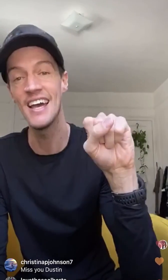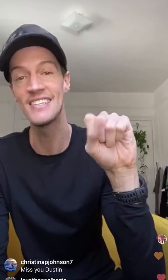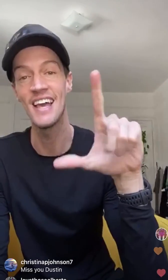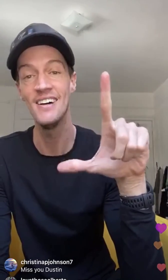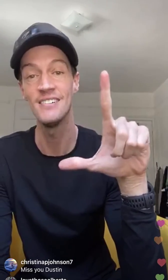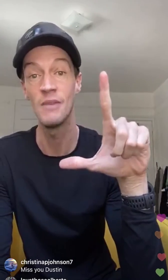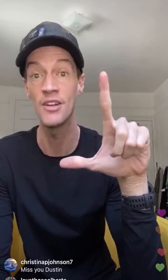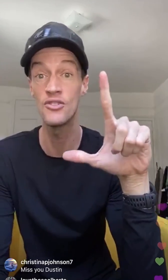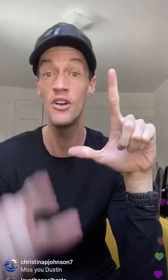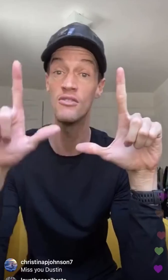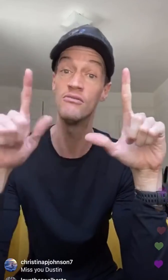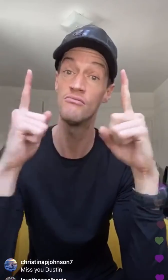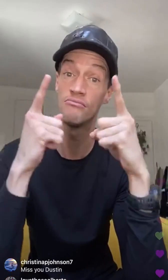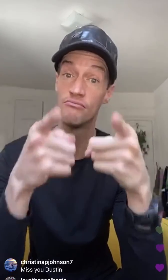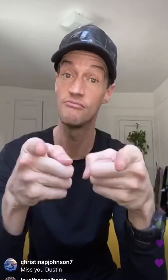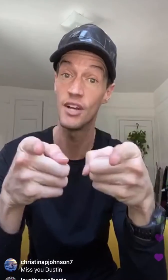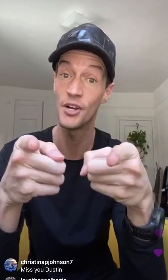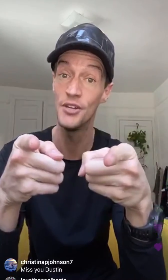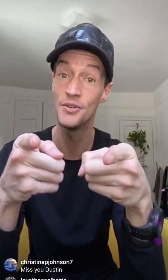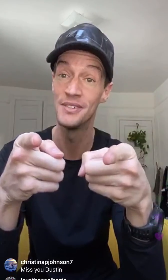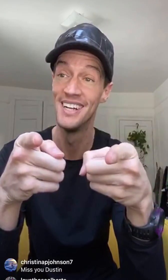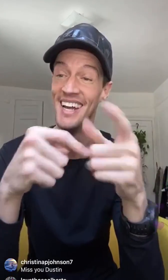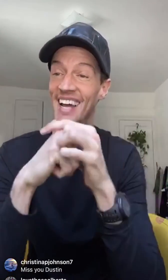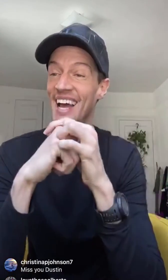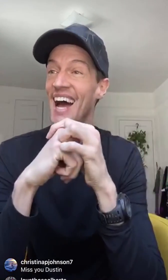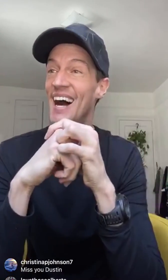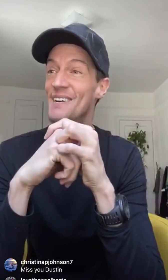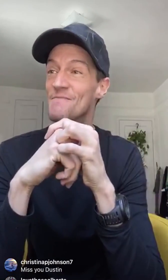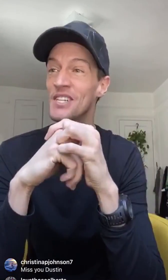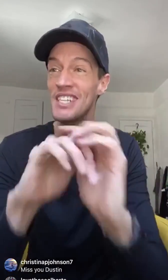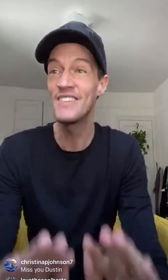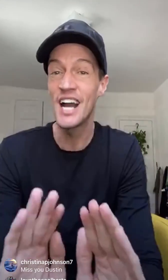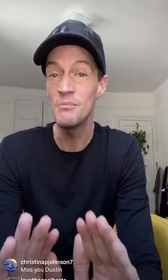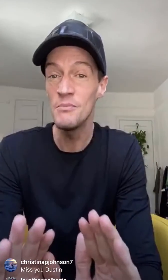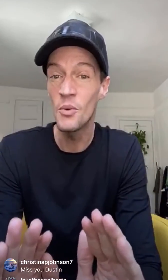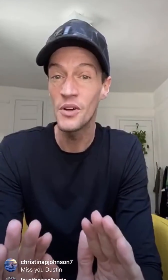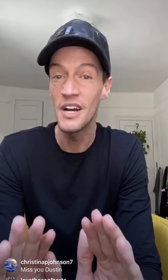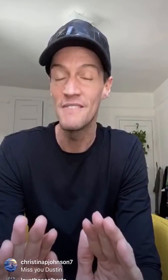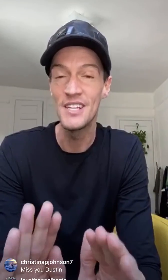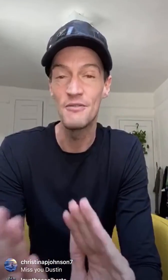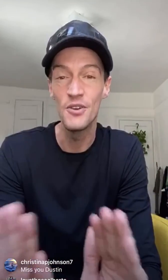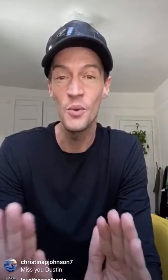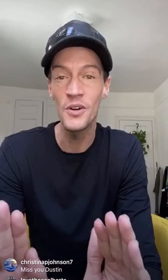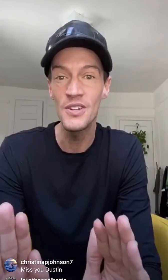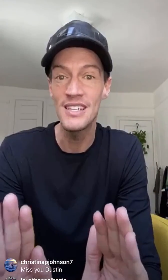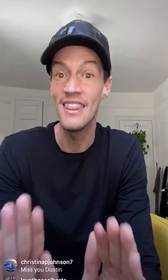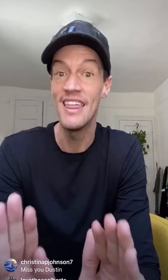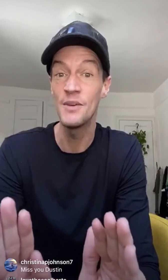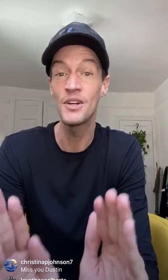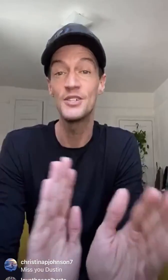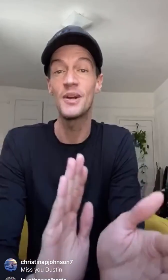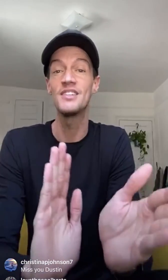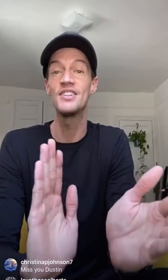hands. Oh, hi Julia, hi Vanessa. Those are my nieces. They are learning